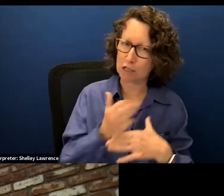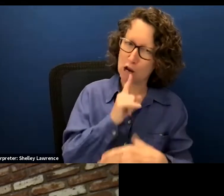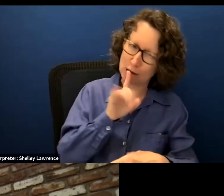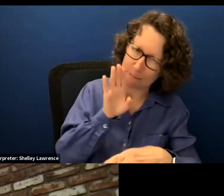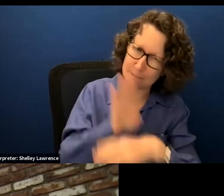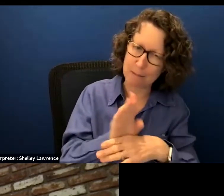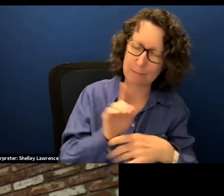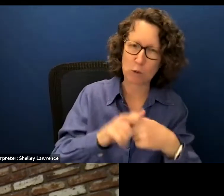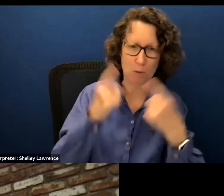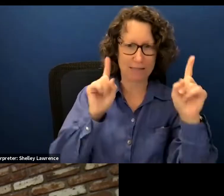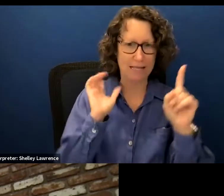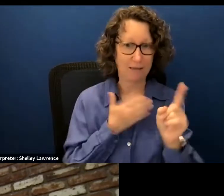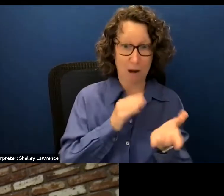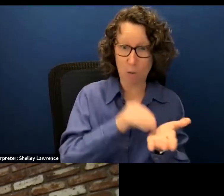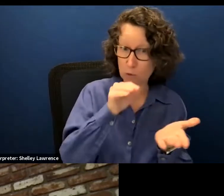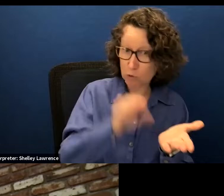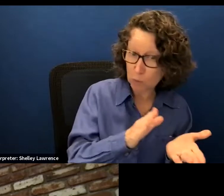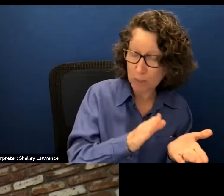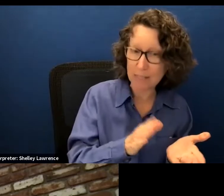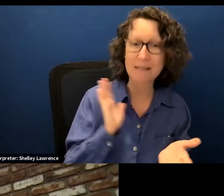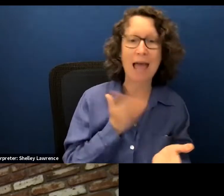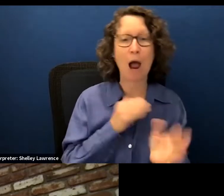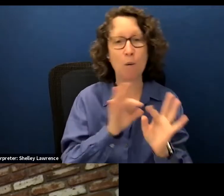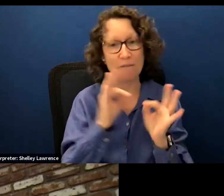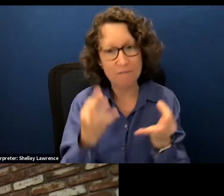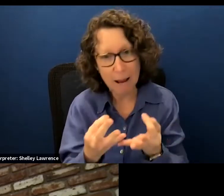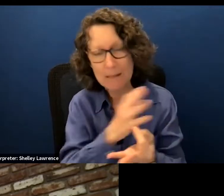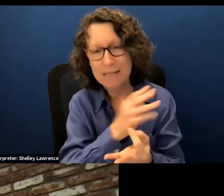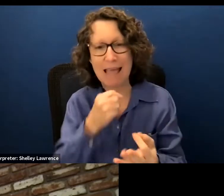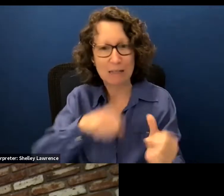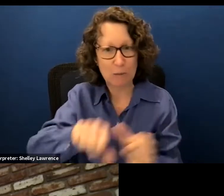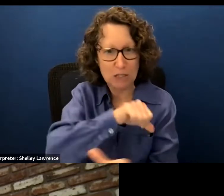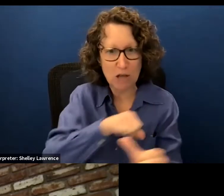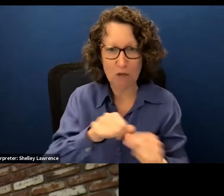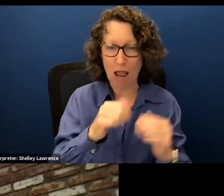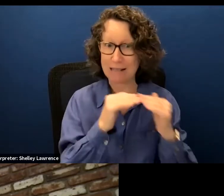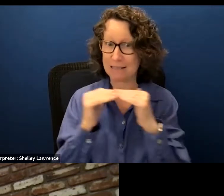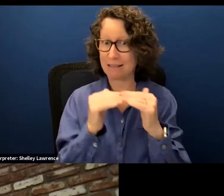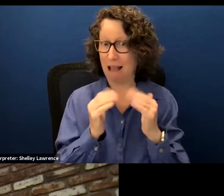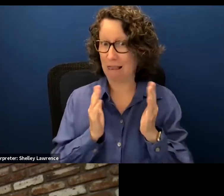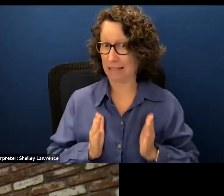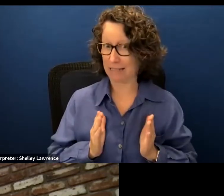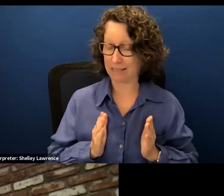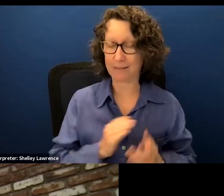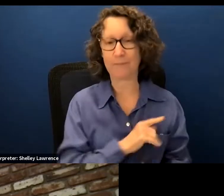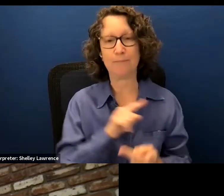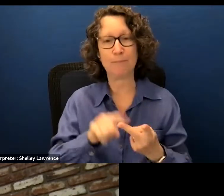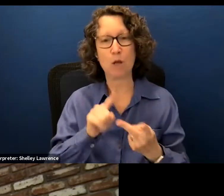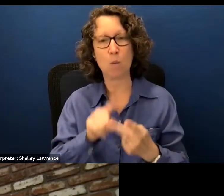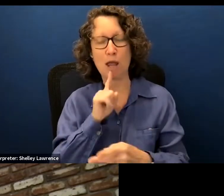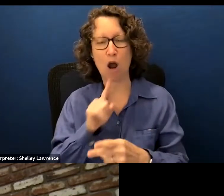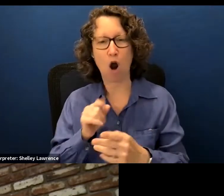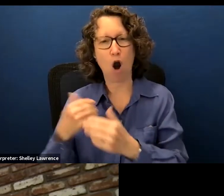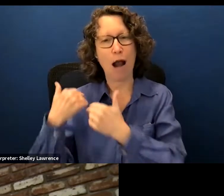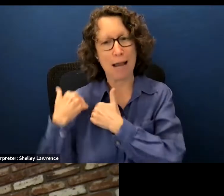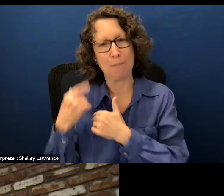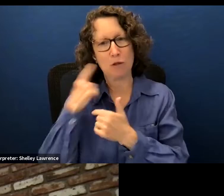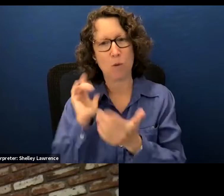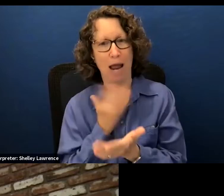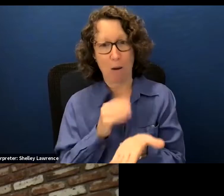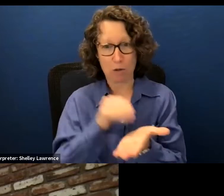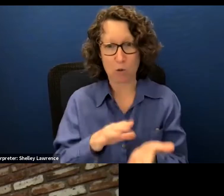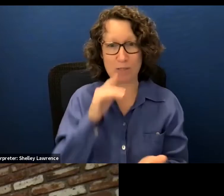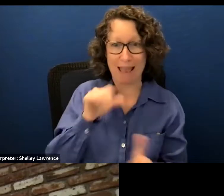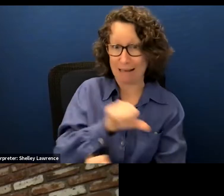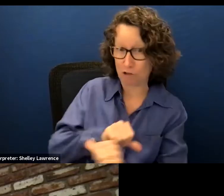to the success of our students, to our families, and to each other as colleagues. We're accountable to our students and to each